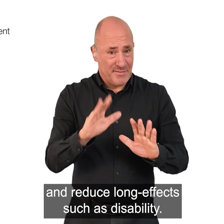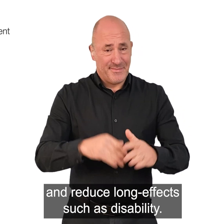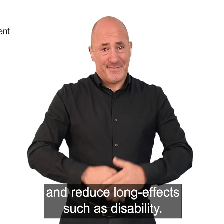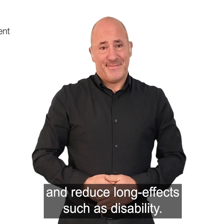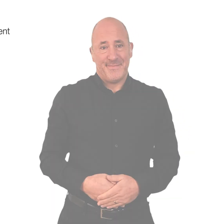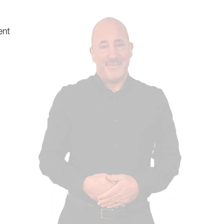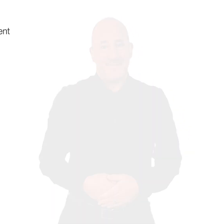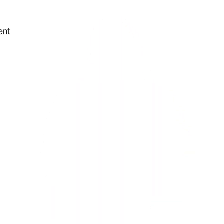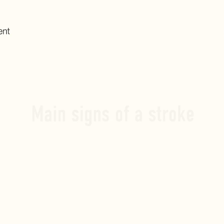disability.